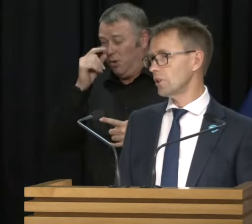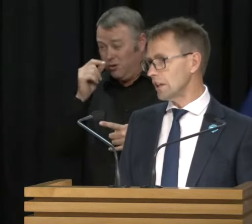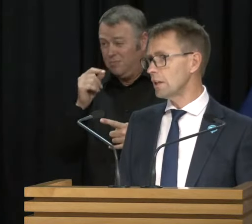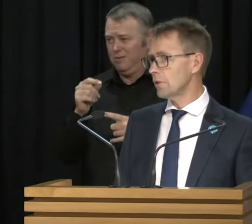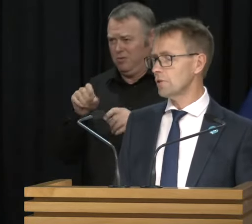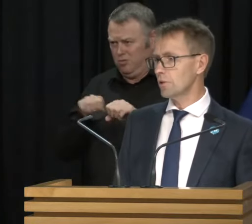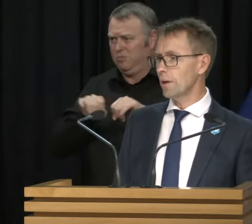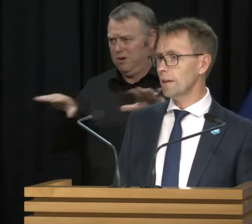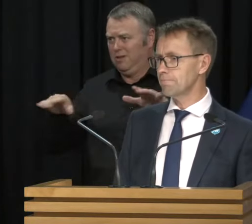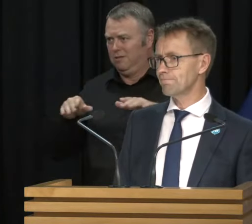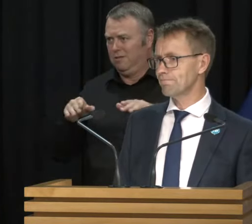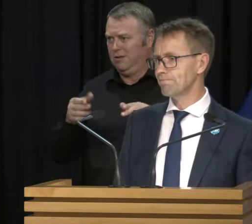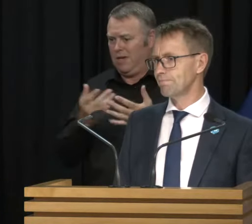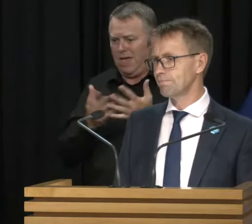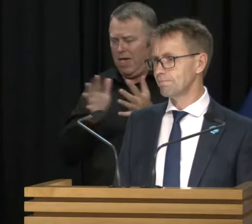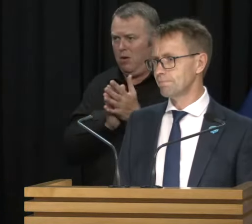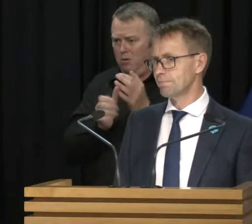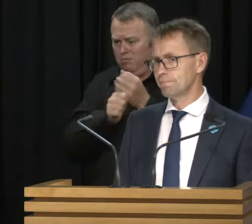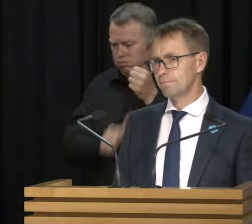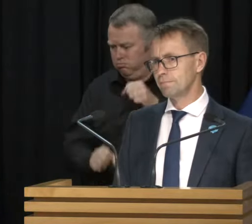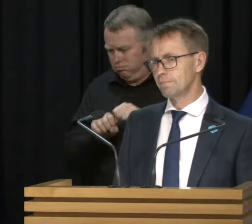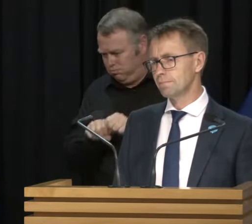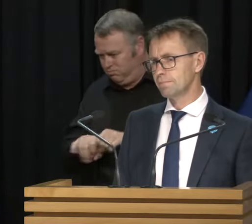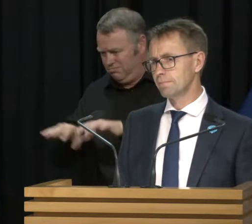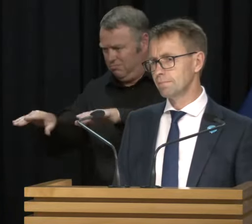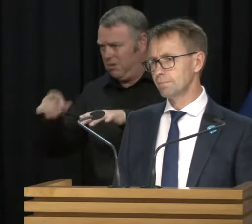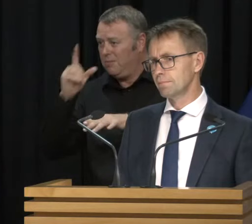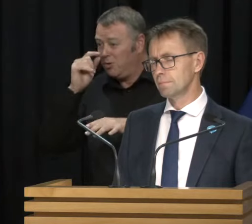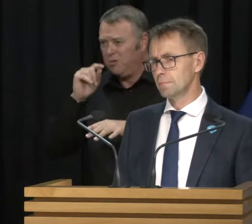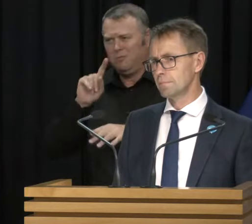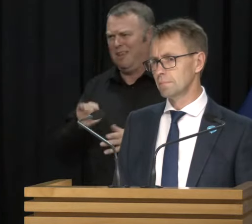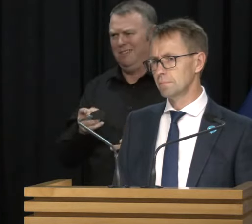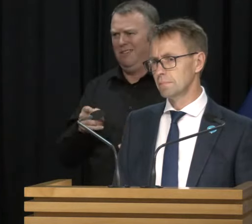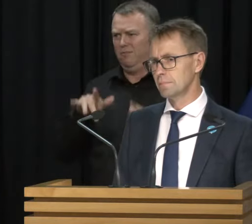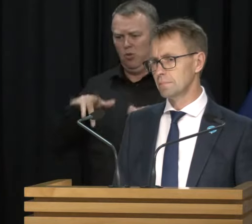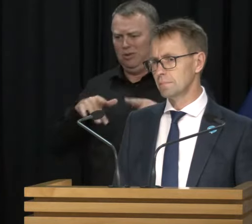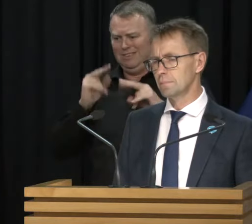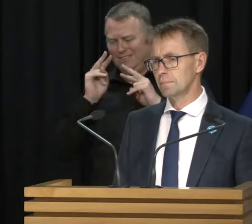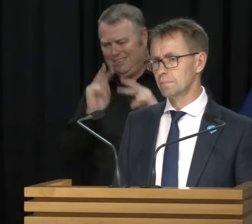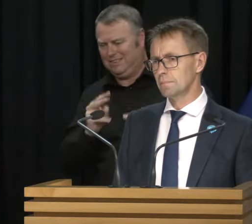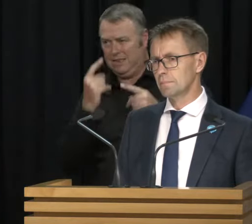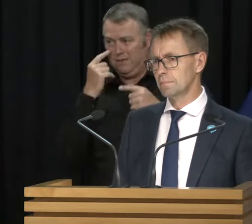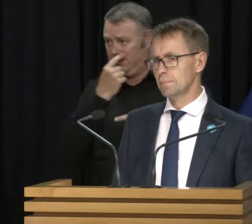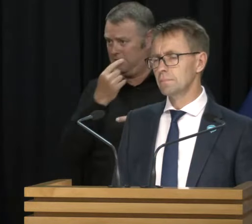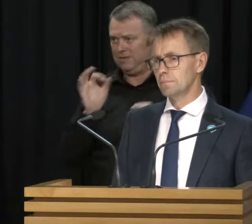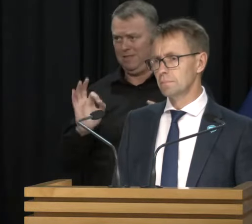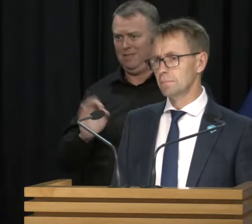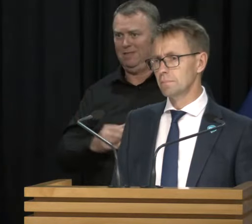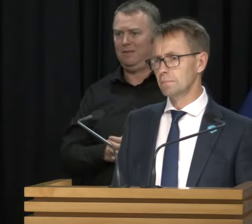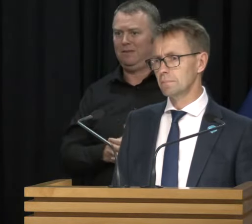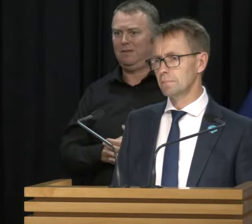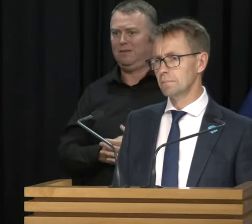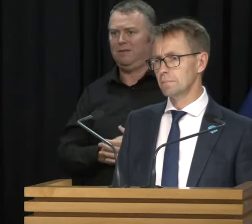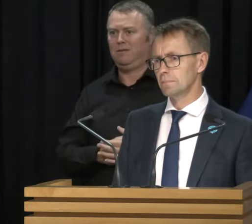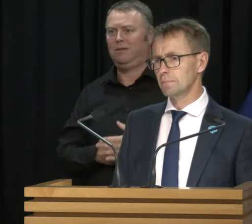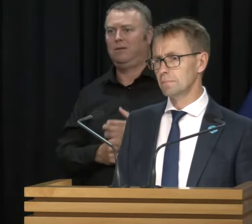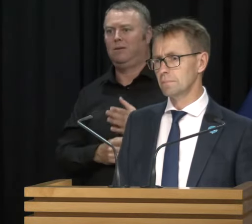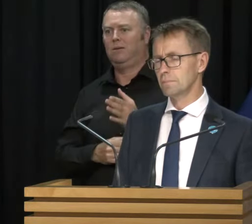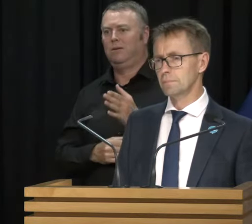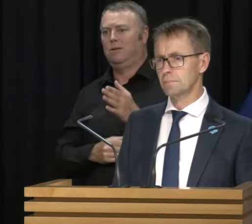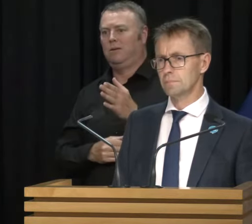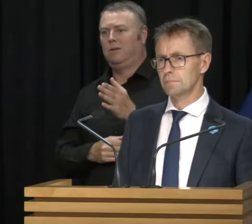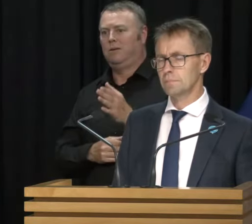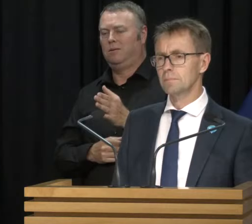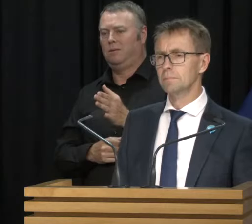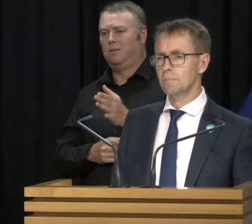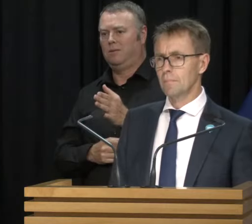infection. I haven't seen any evidence around that. Jessica. On the pop-up centres, what's the thought process about closing those down? Will you look